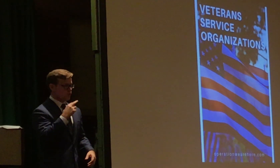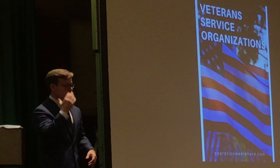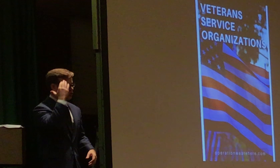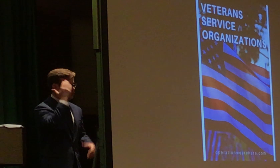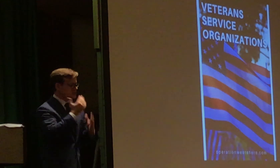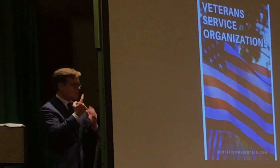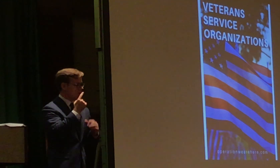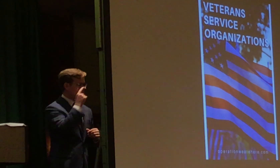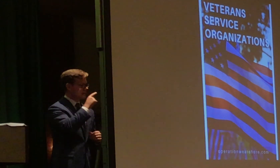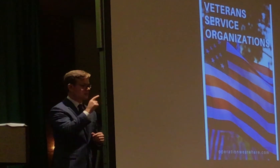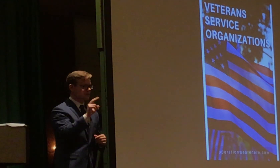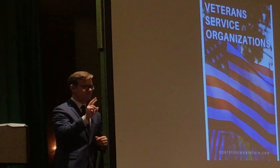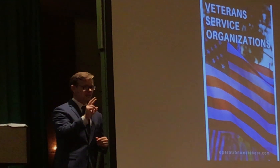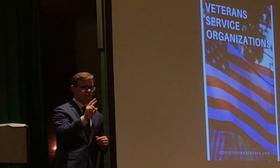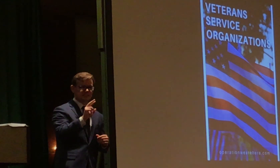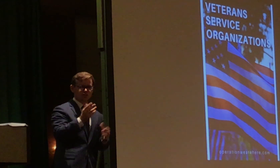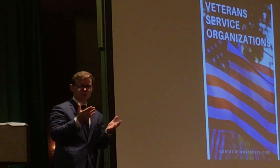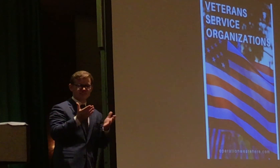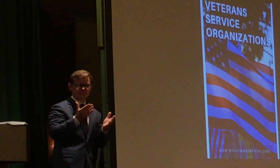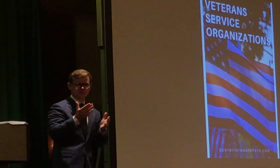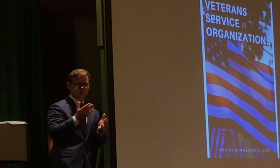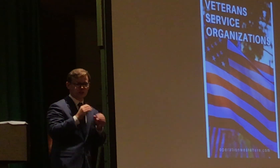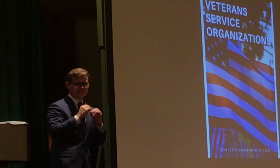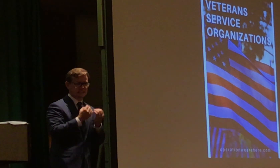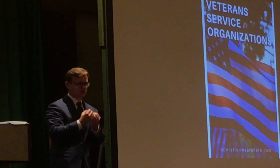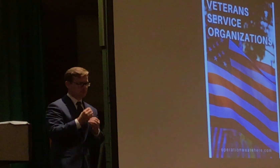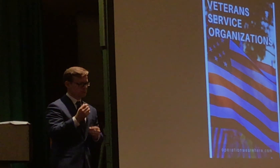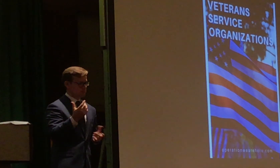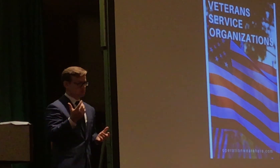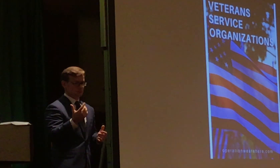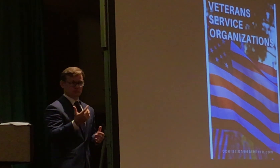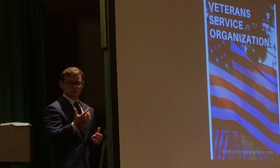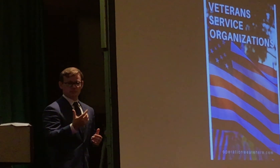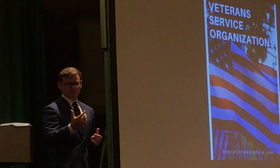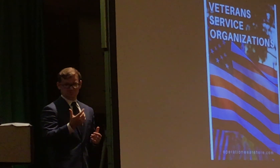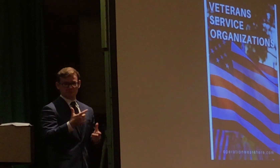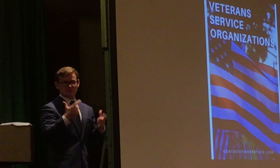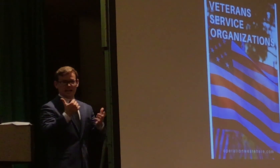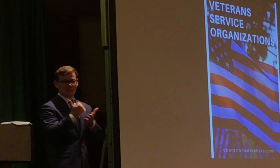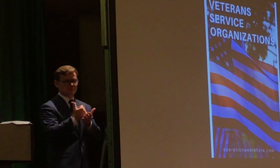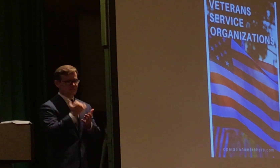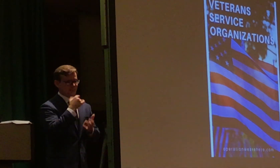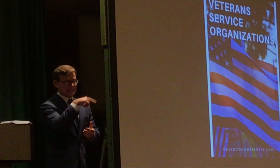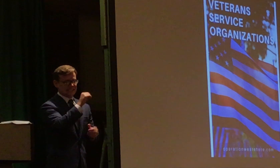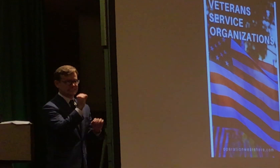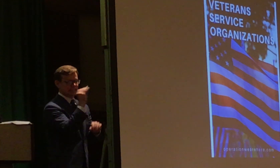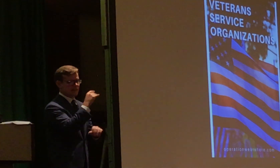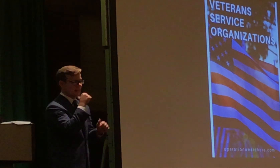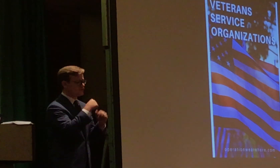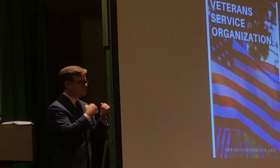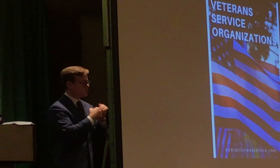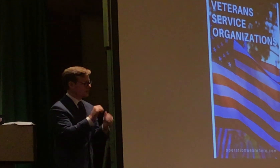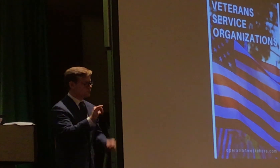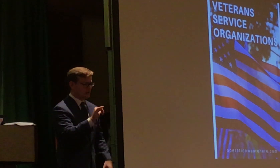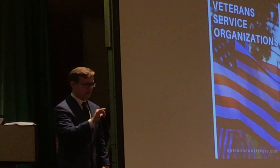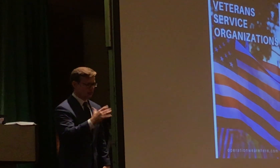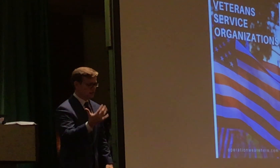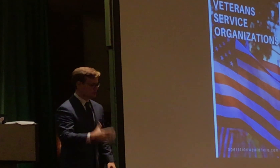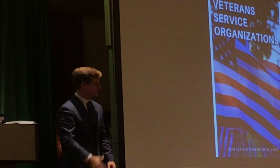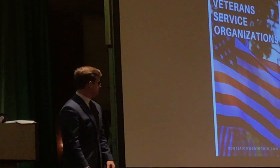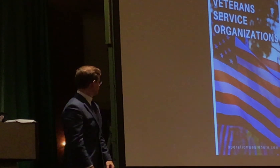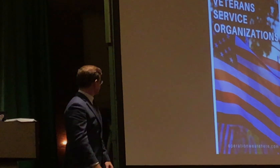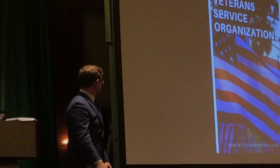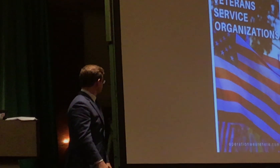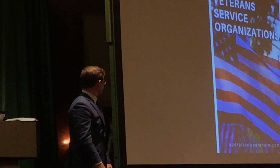And if you're a member or if you know someone that's in the Veterans Services Organization, it'd be helpful if